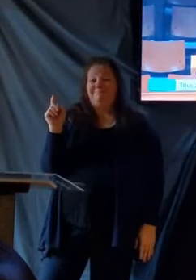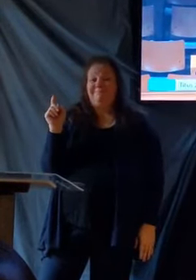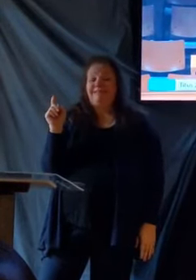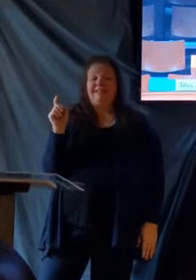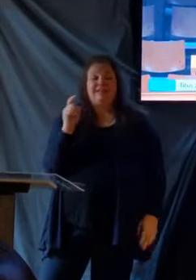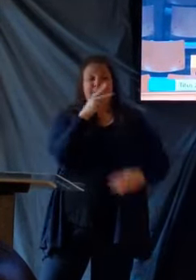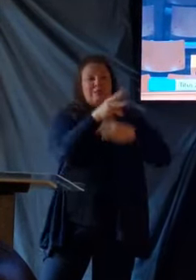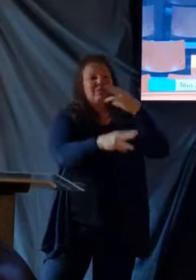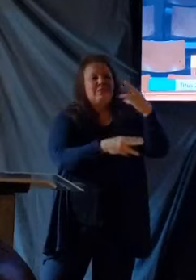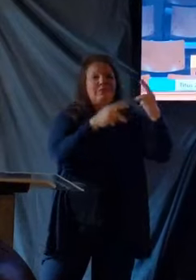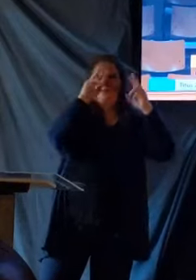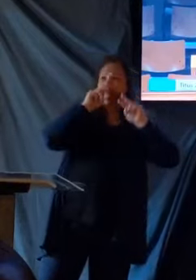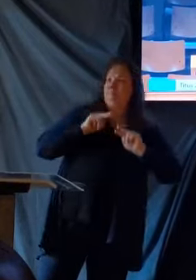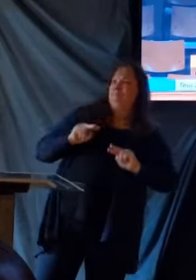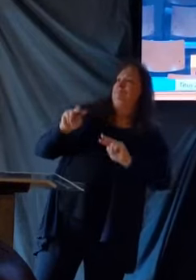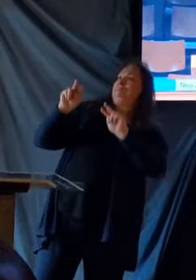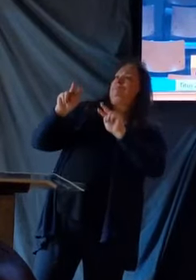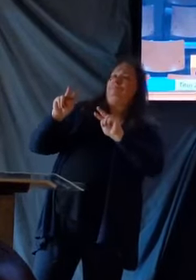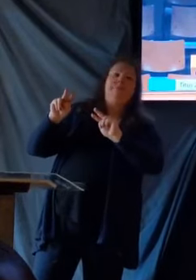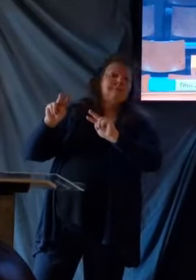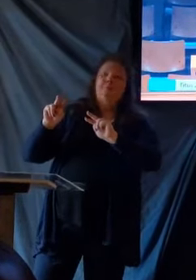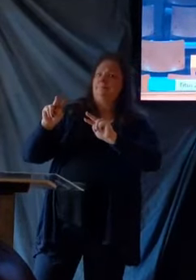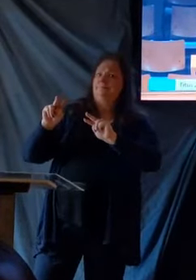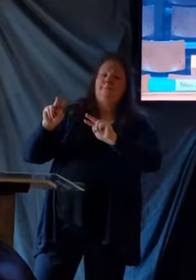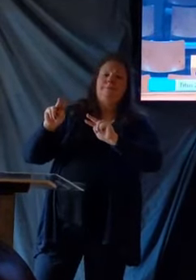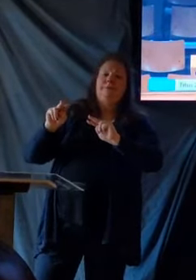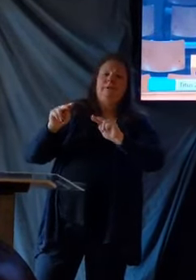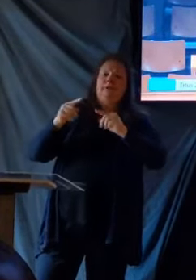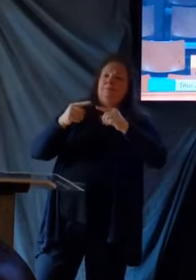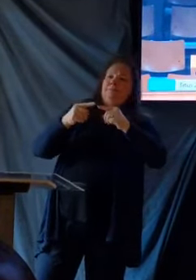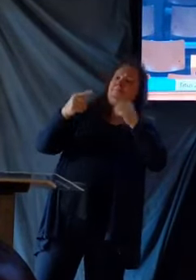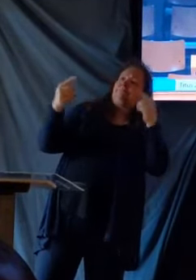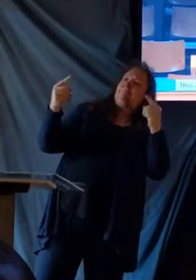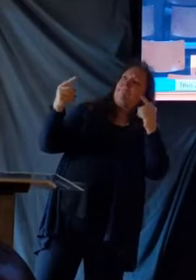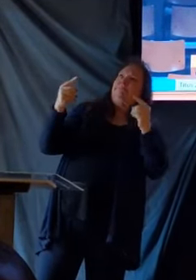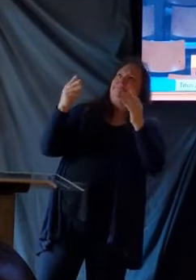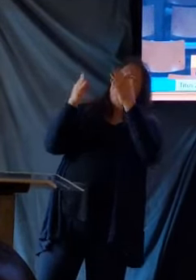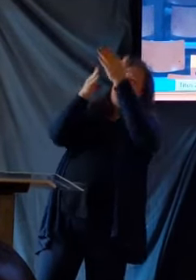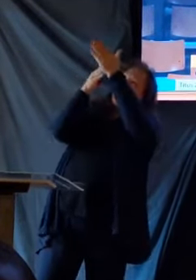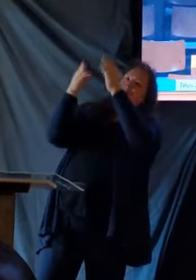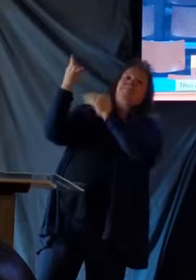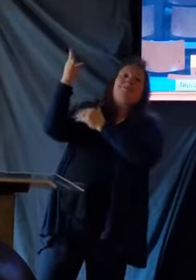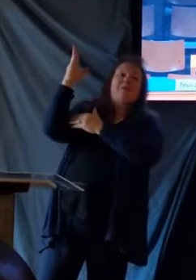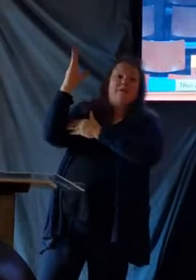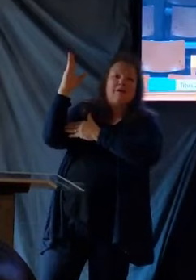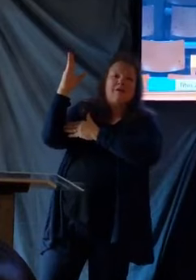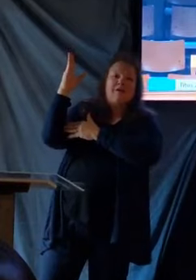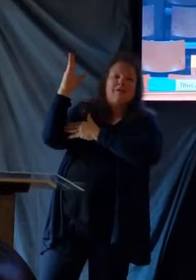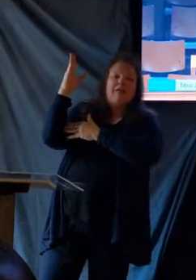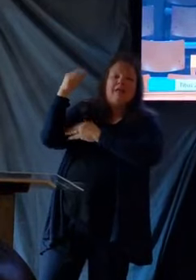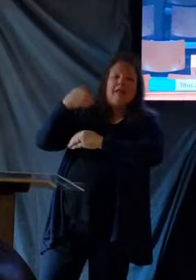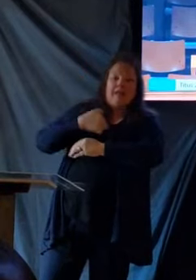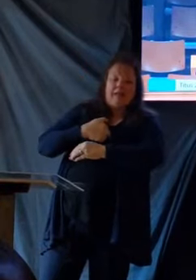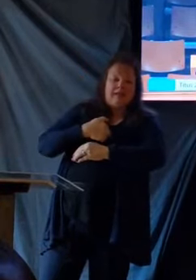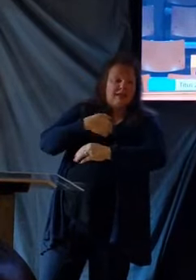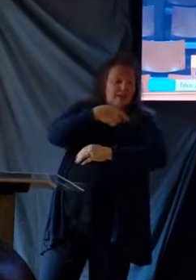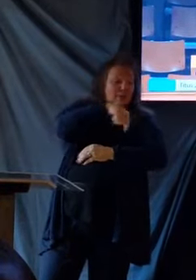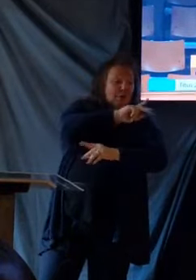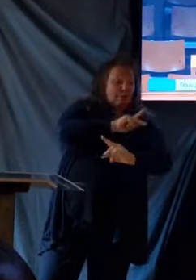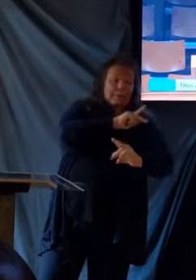It's not what the world admires. The world is at enmity with God. And the people of the world